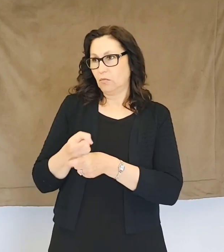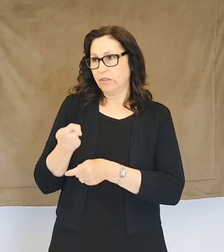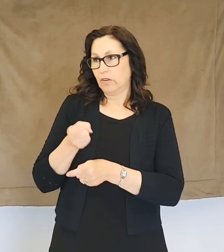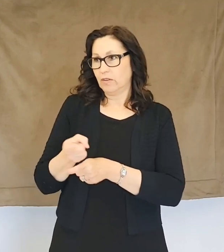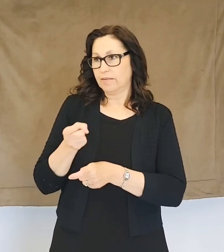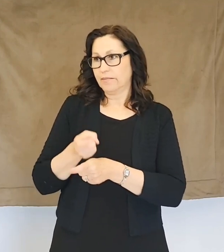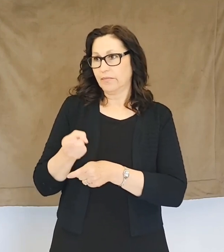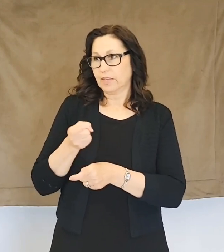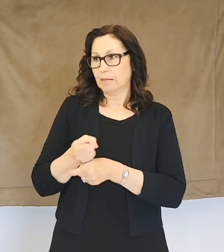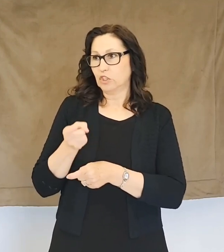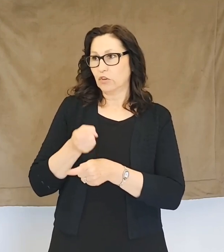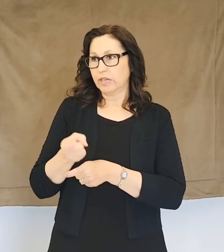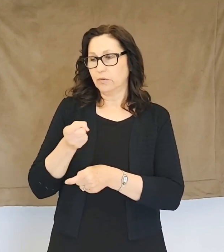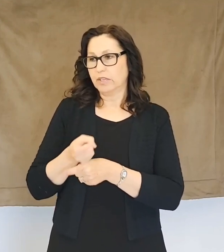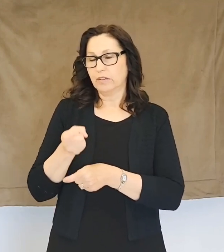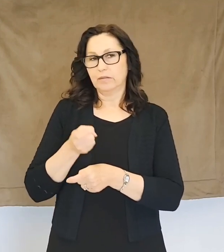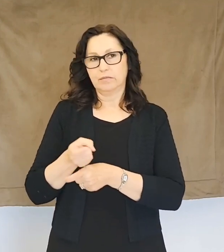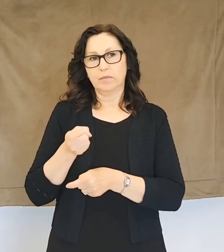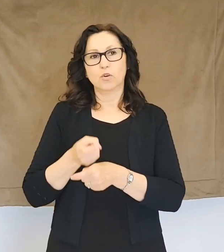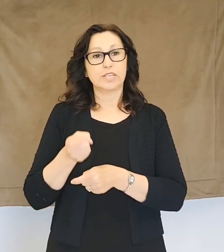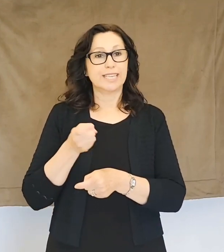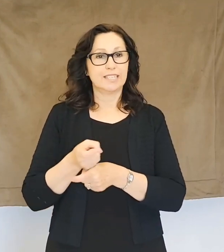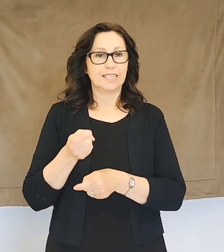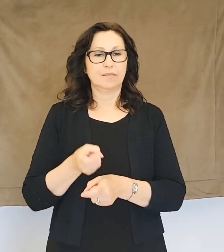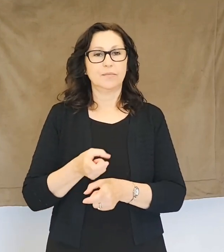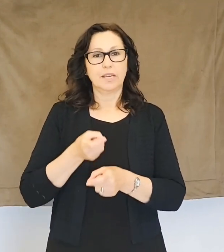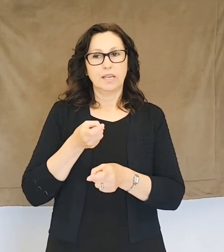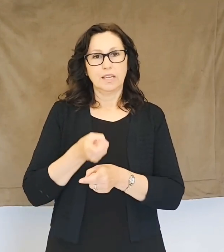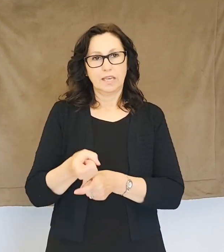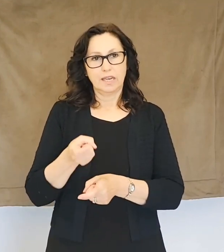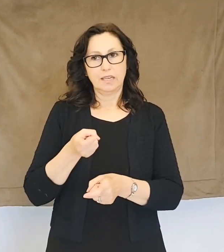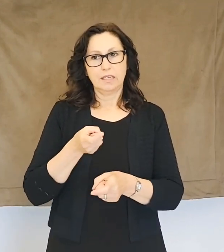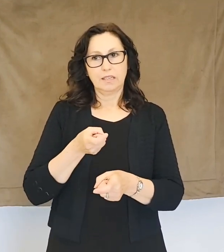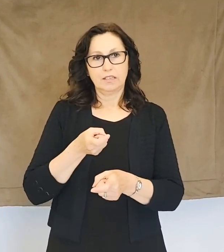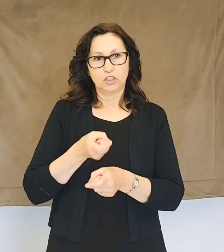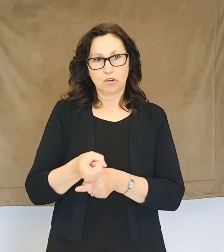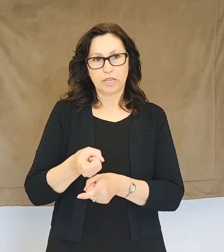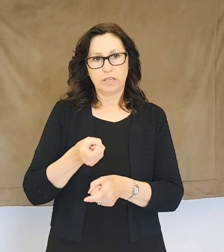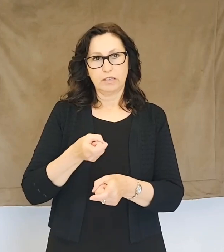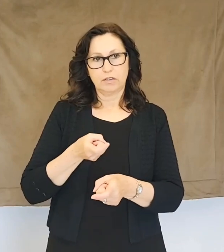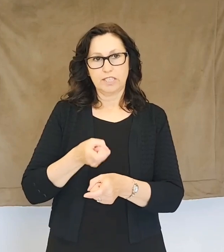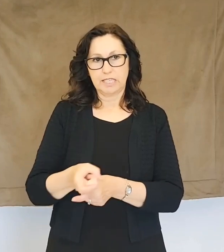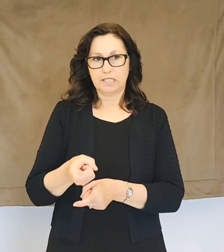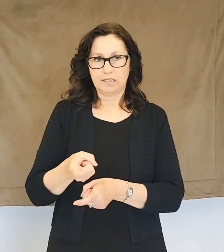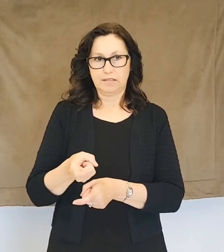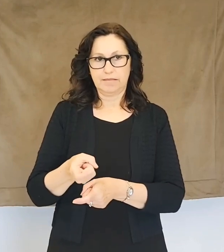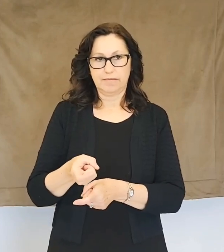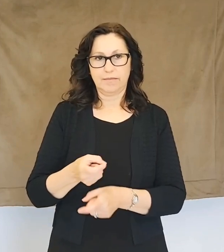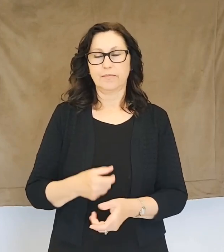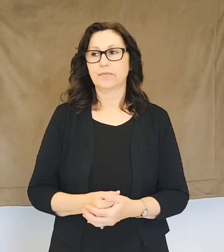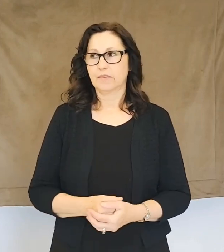with you. I'm joking with you. Or teasing. Kidding, joking, teasing. Okay.